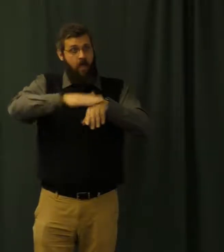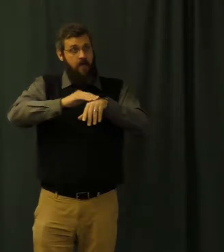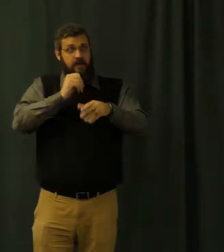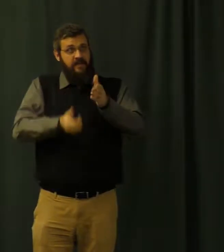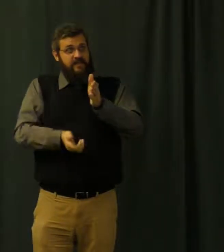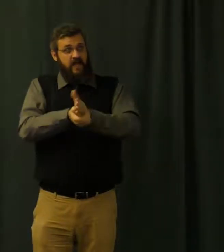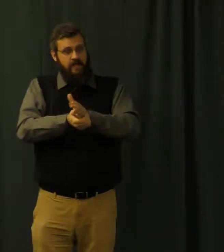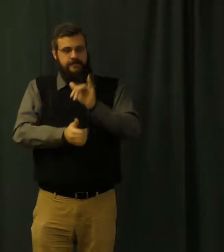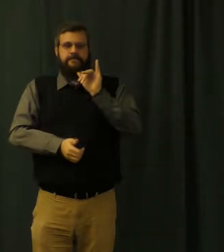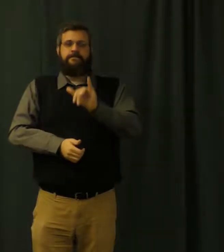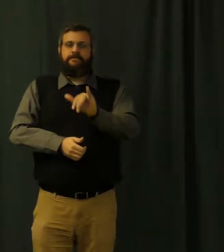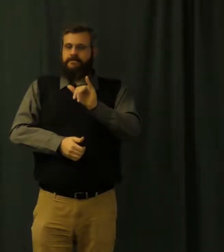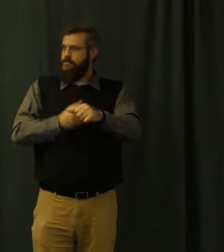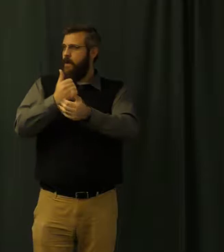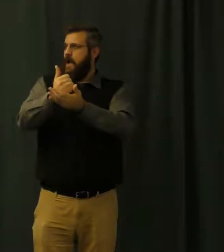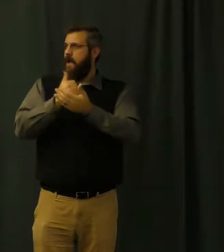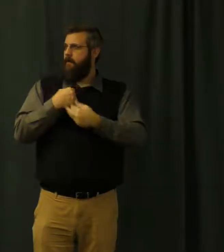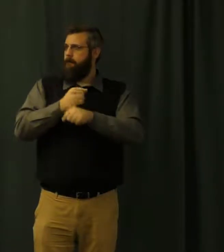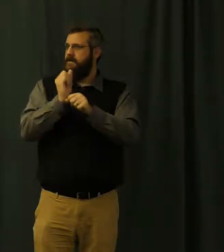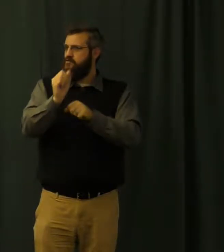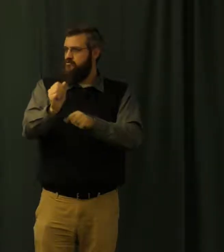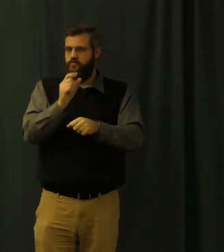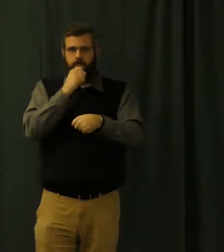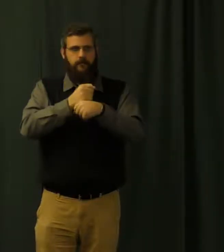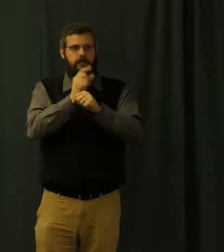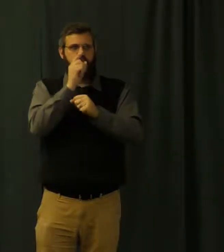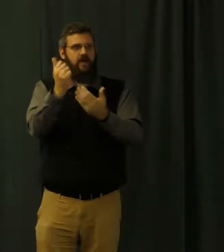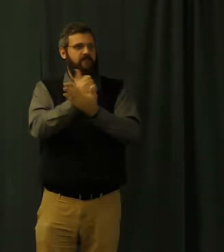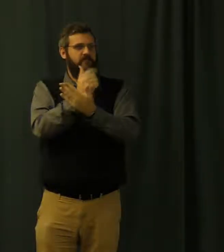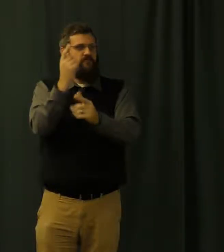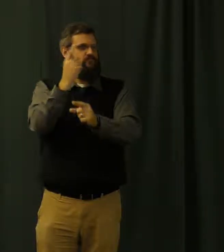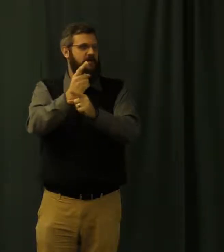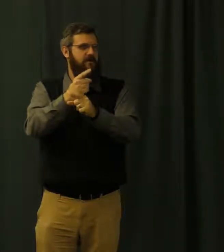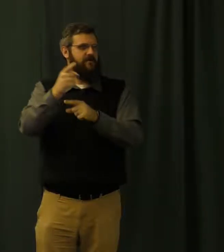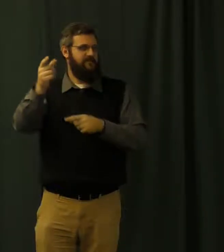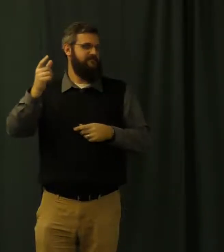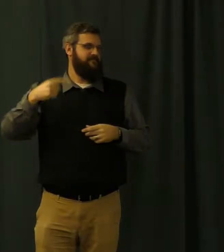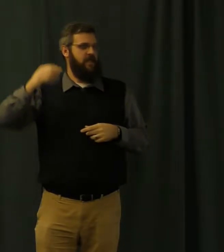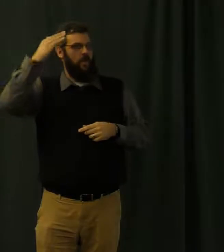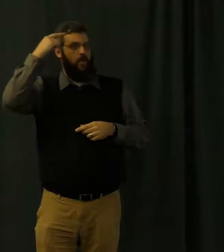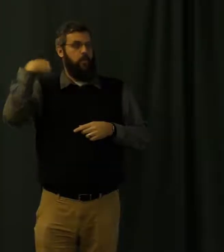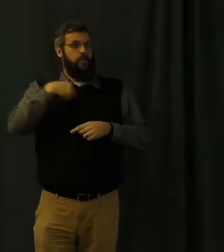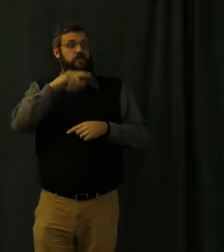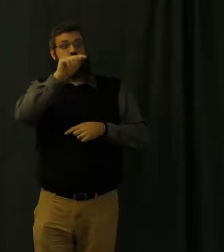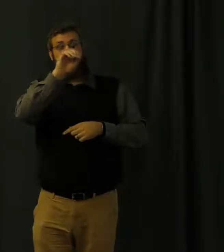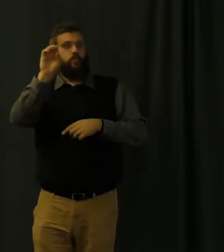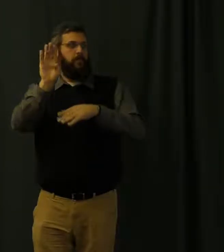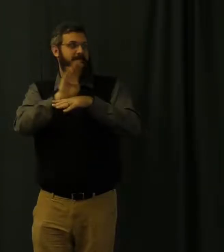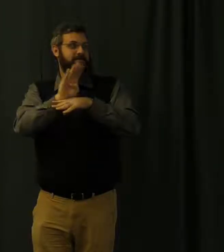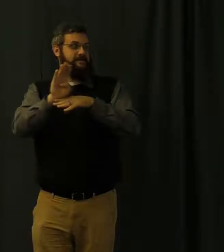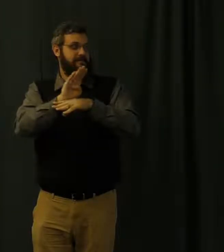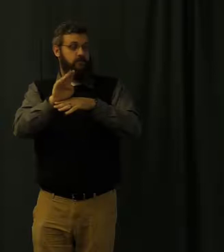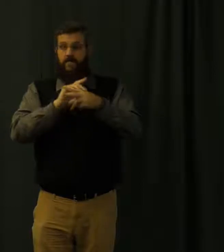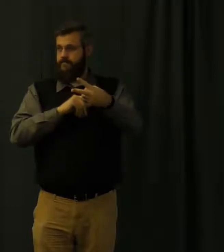put something in? They're just trying to make sure we look right. Well, they know we've got too much stuff going on. Okay, so that's one thing.